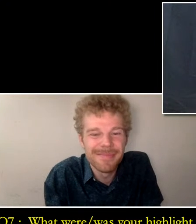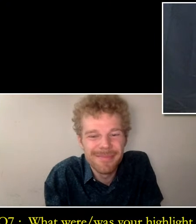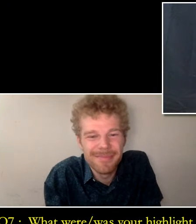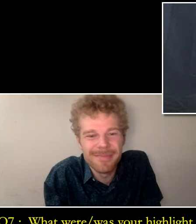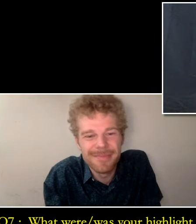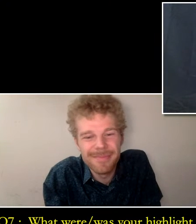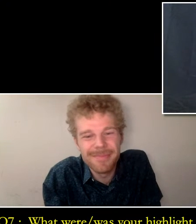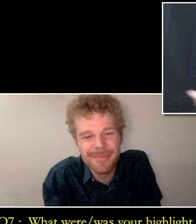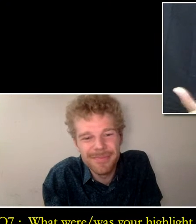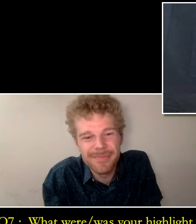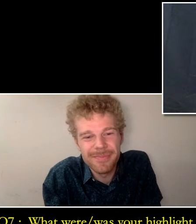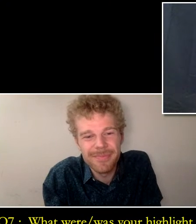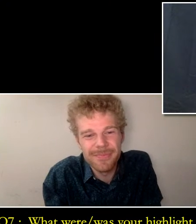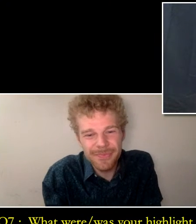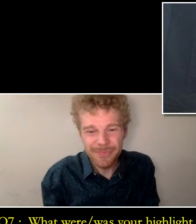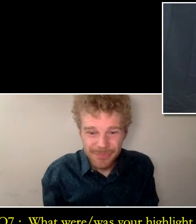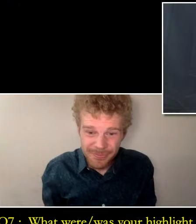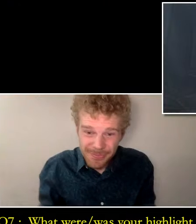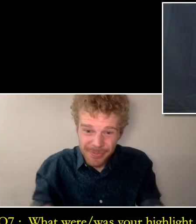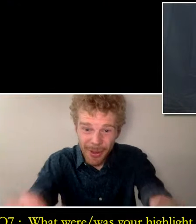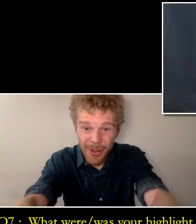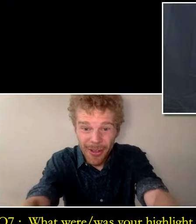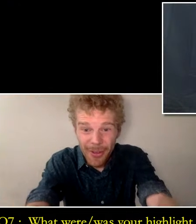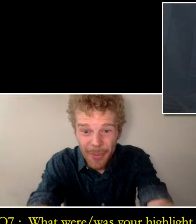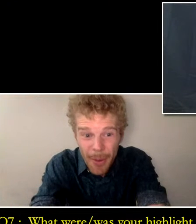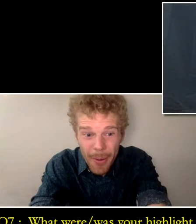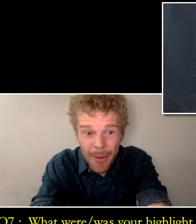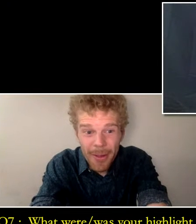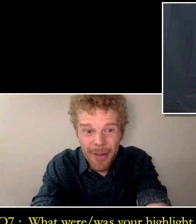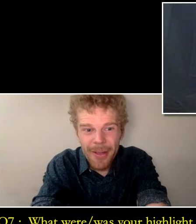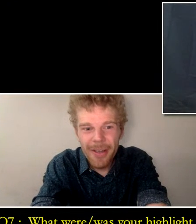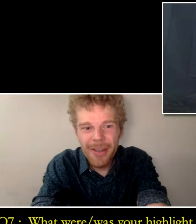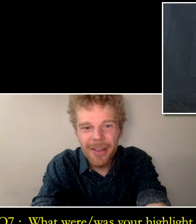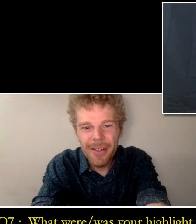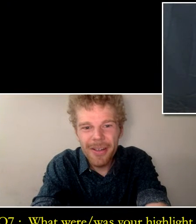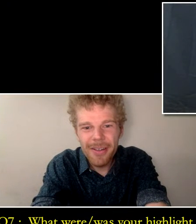answer. Rico, Rob?